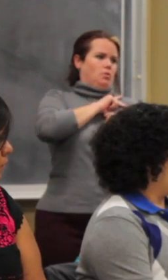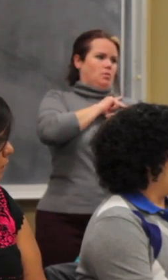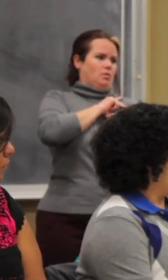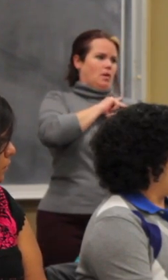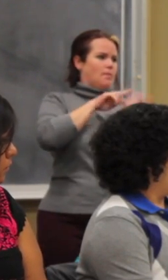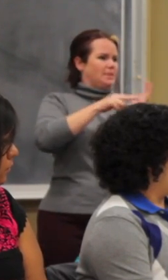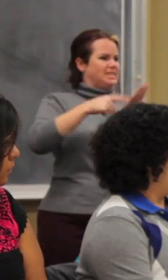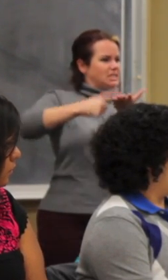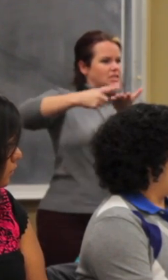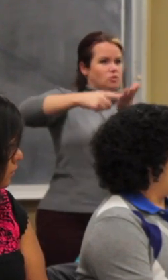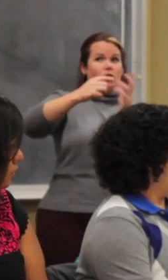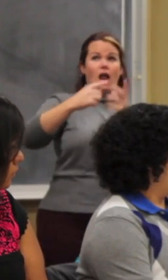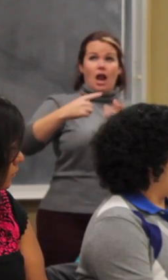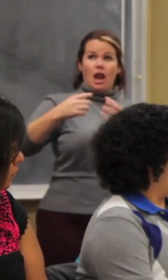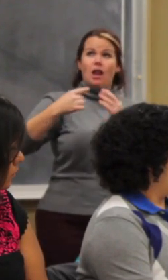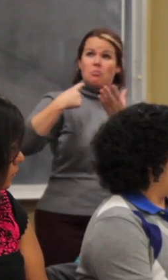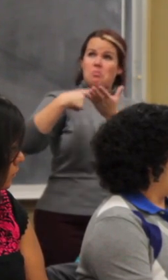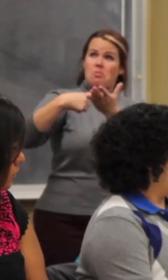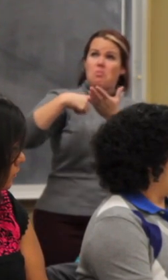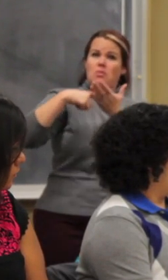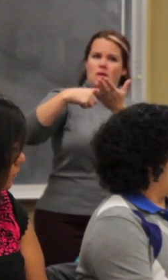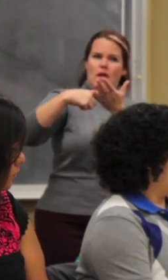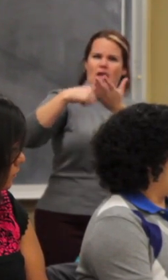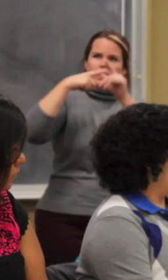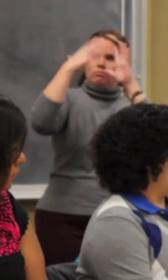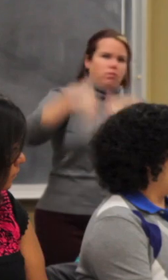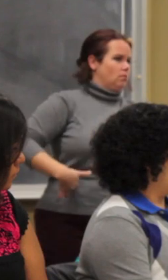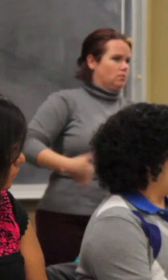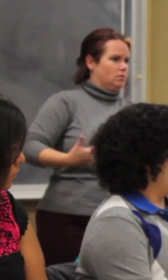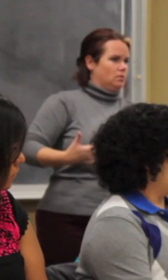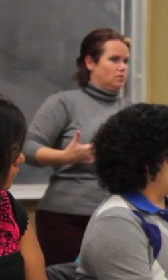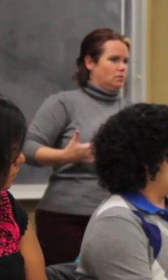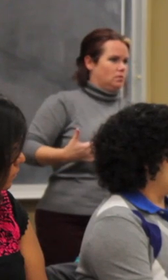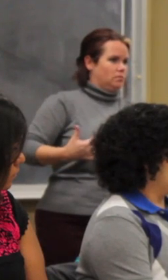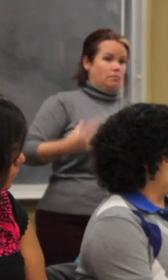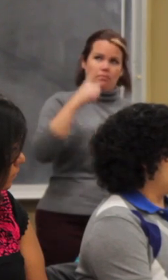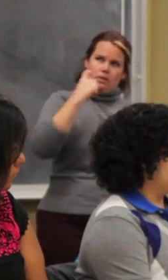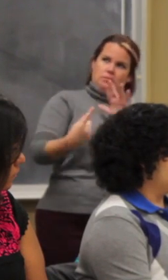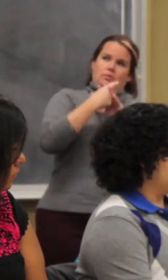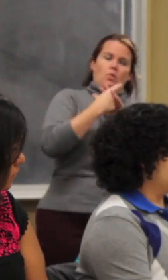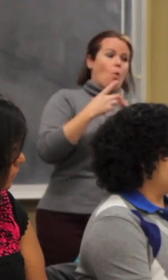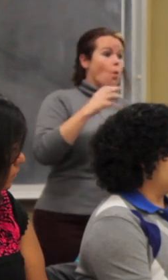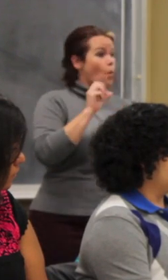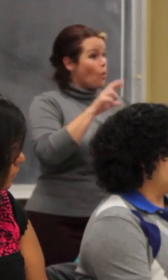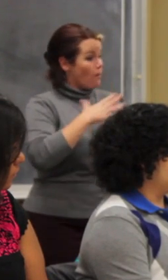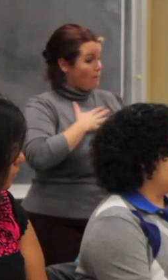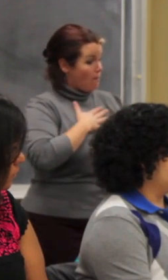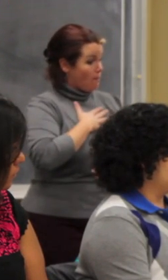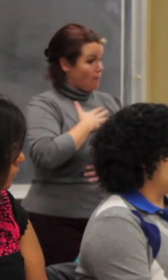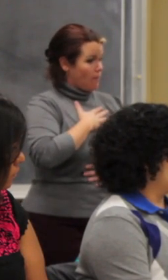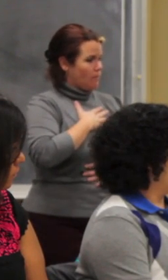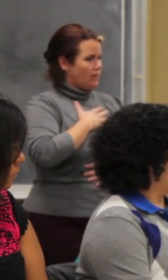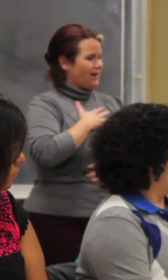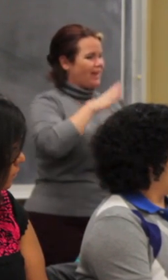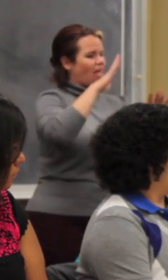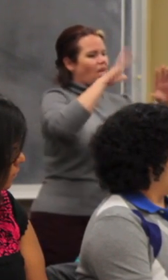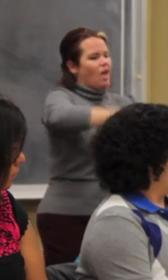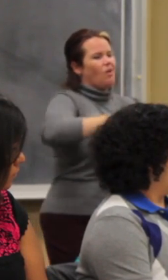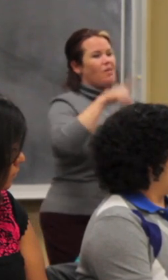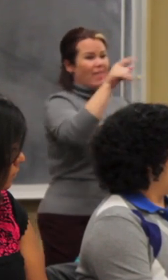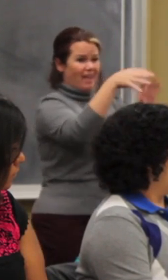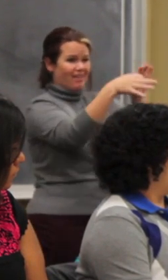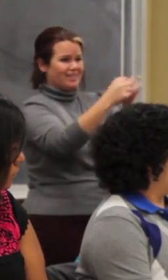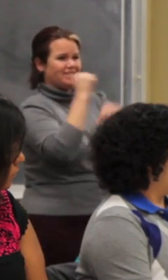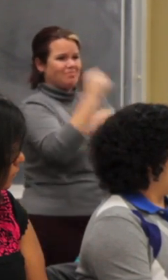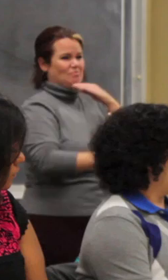shut down when that happens. Or they might take on the idea of, well, it doesn't affect me, right? Or it